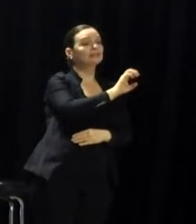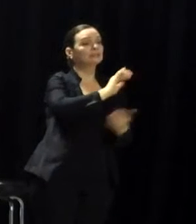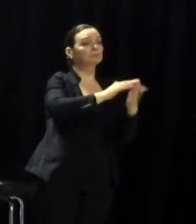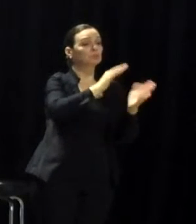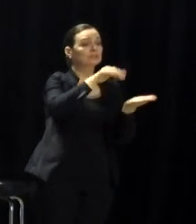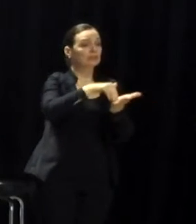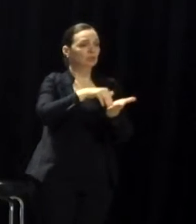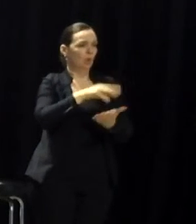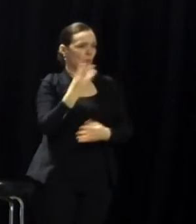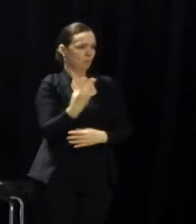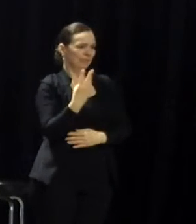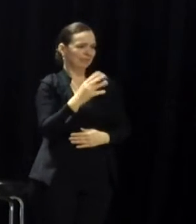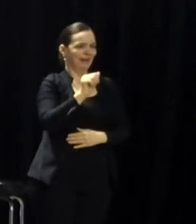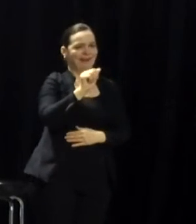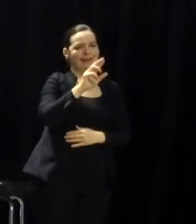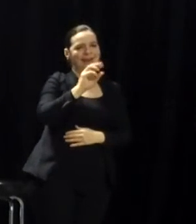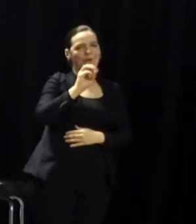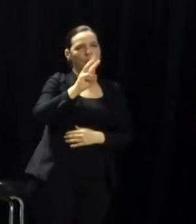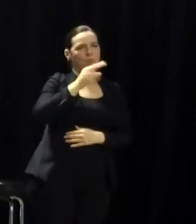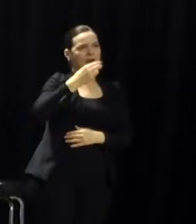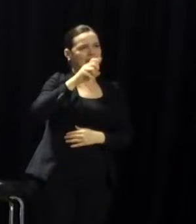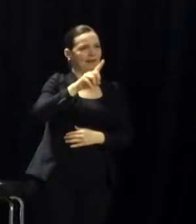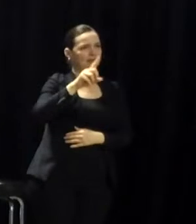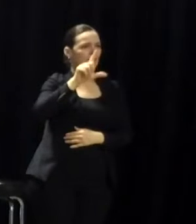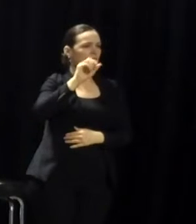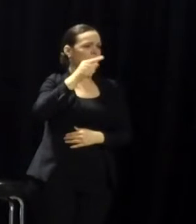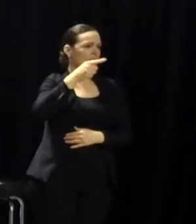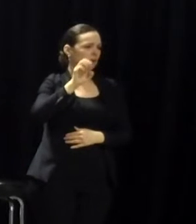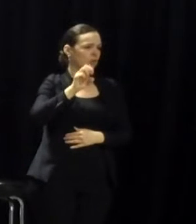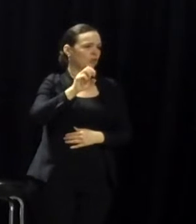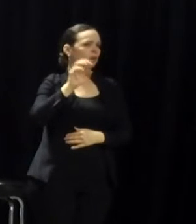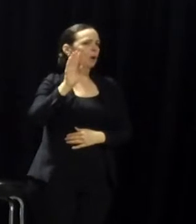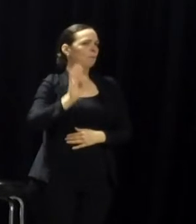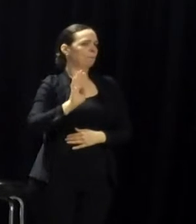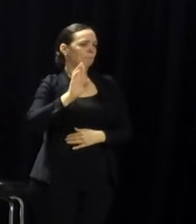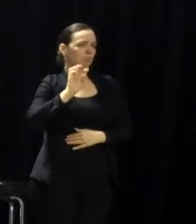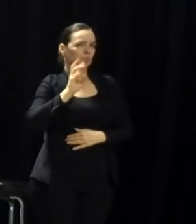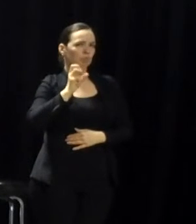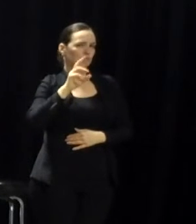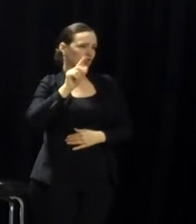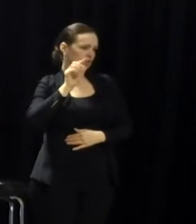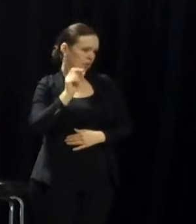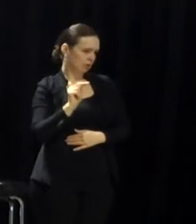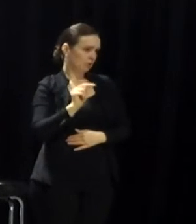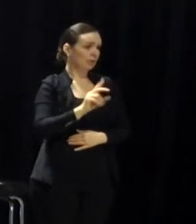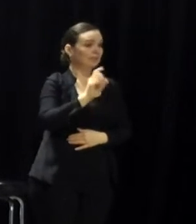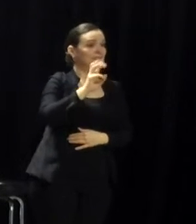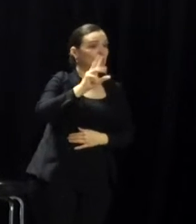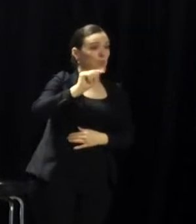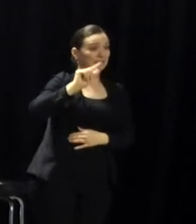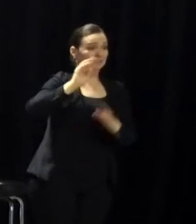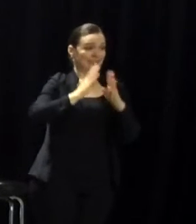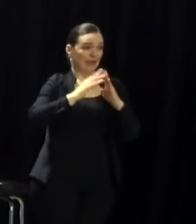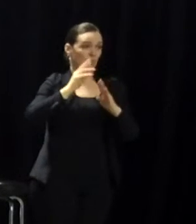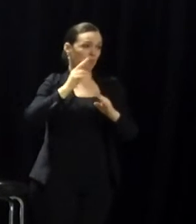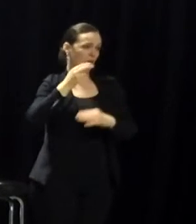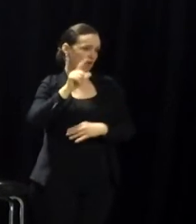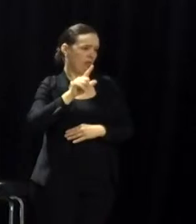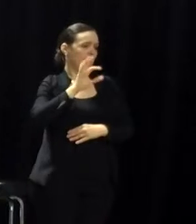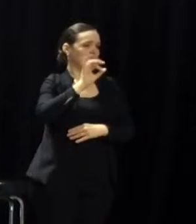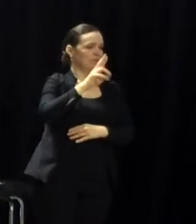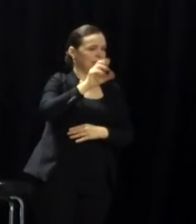Brewerton, DeWitt Town Hall, Fabius Community Center, Village of Fayetteville Senior Center. Thursday we will